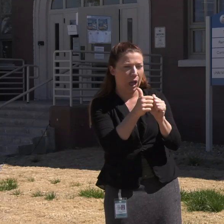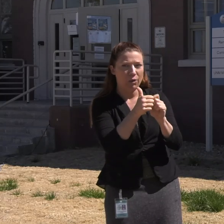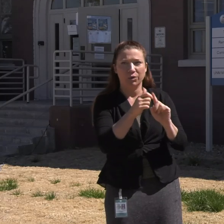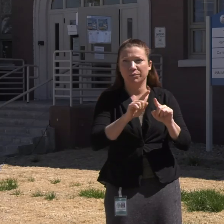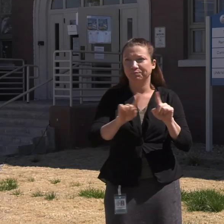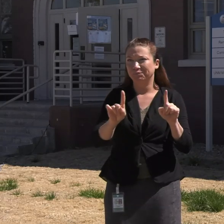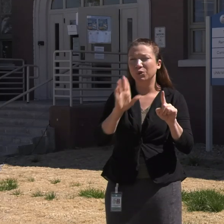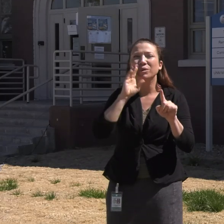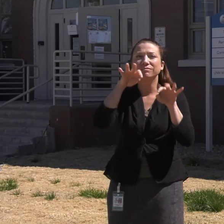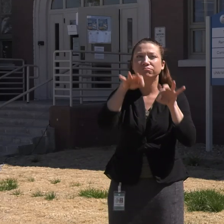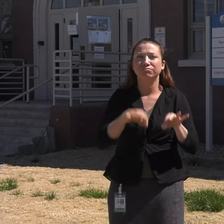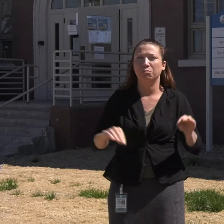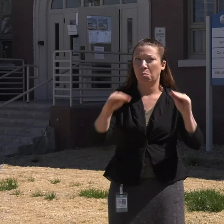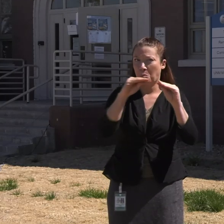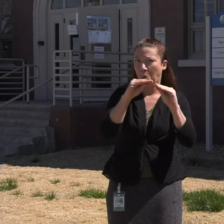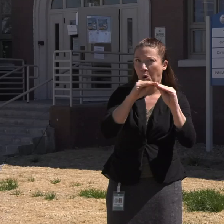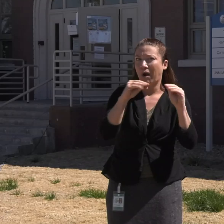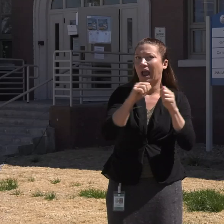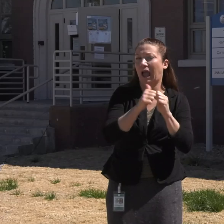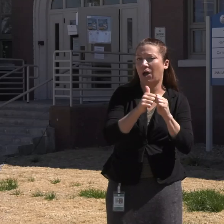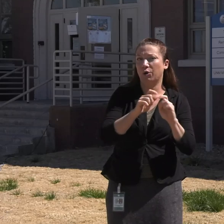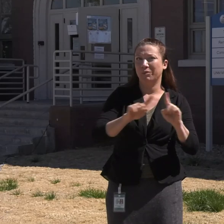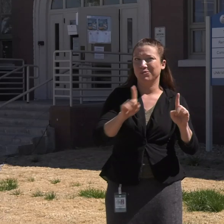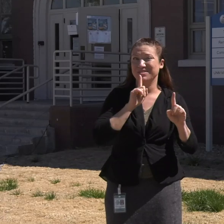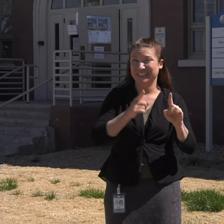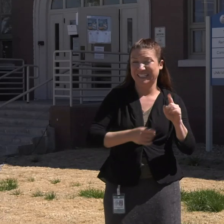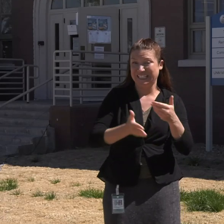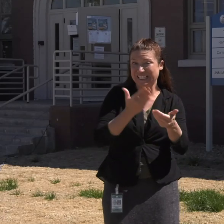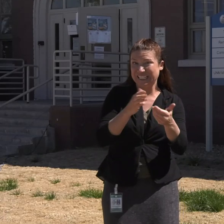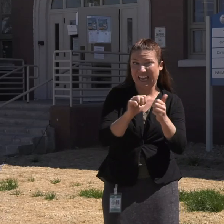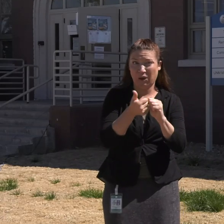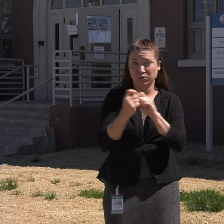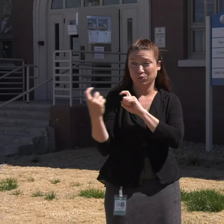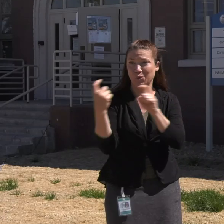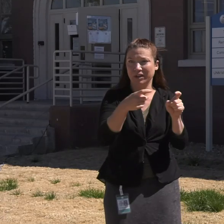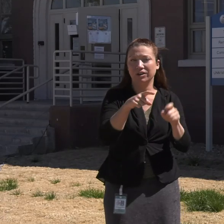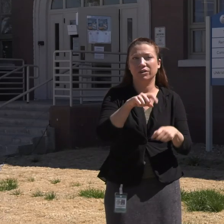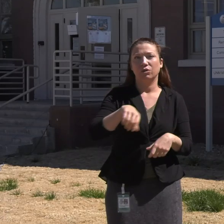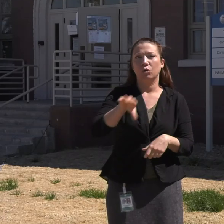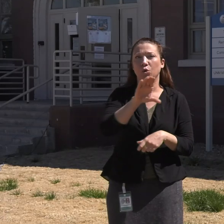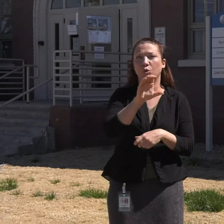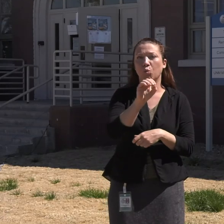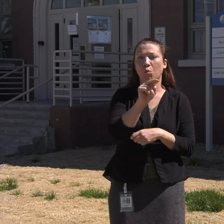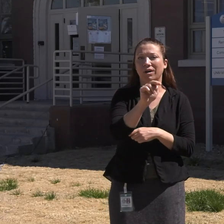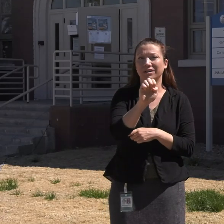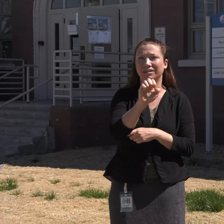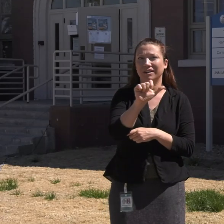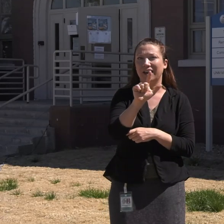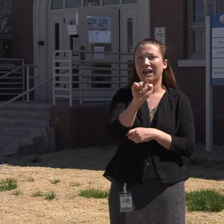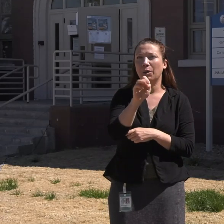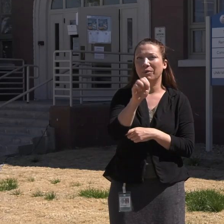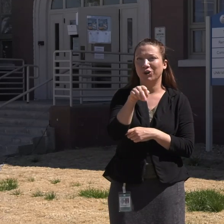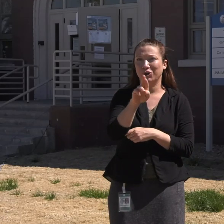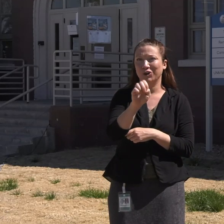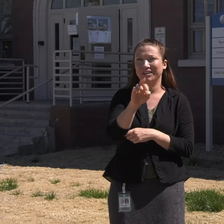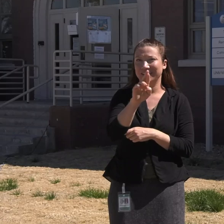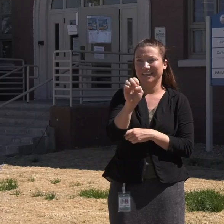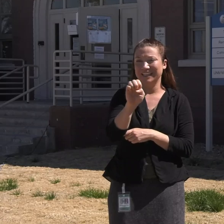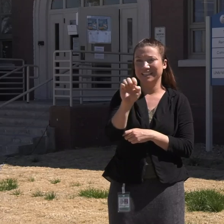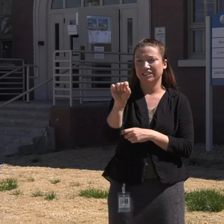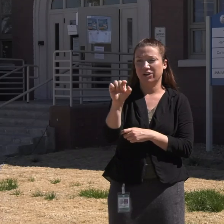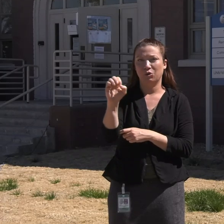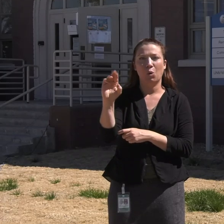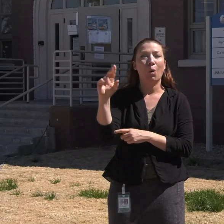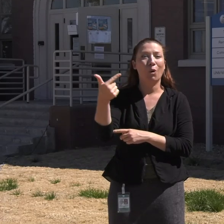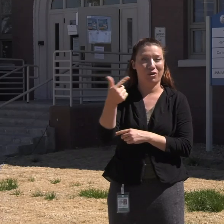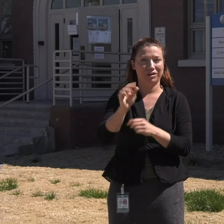at onealbuquerque.org. And we're going to be each day talking about different ways to highlight this. But in general, right